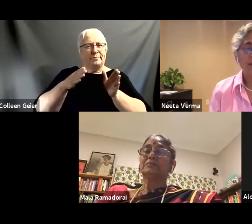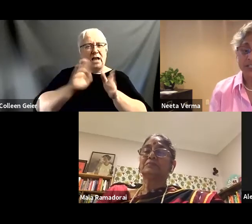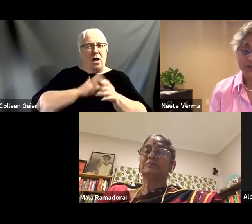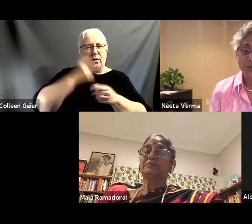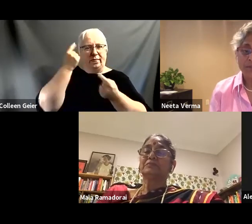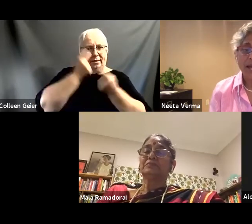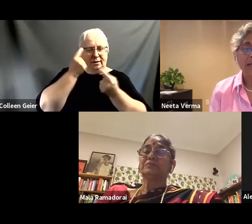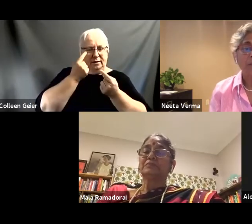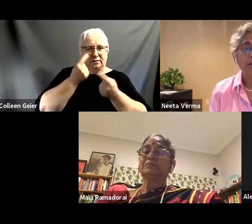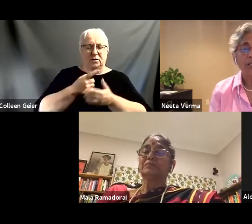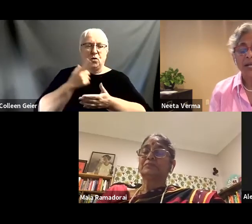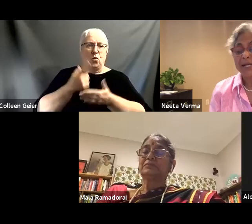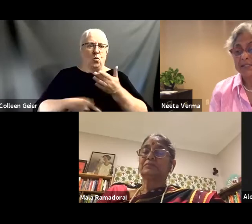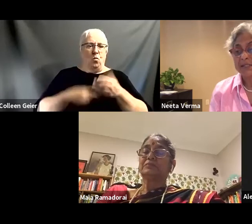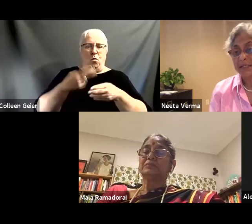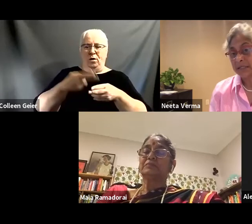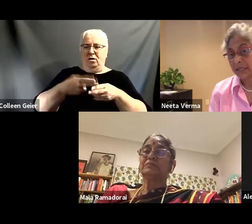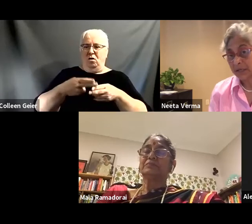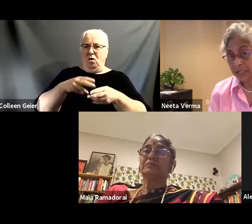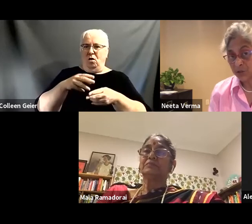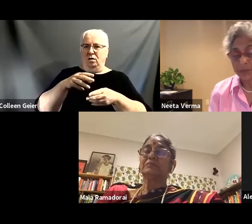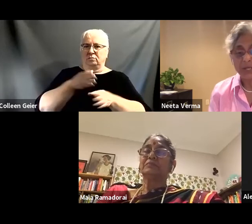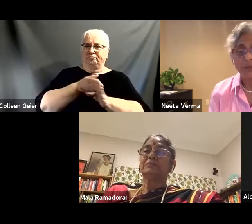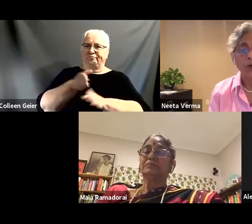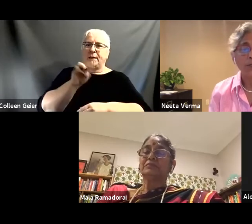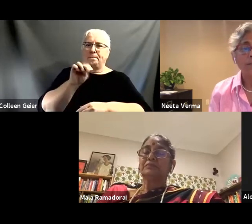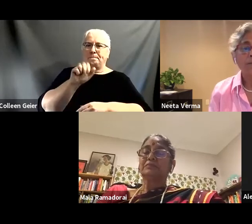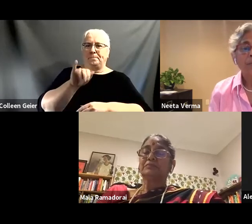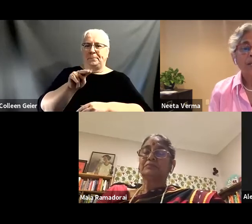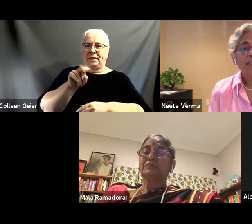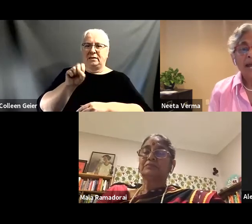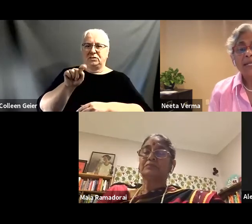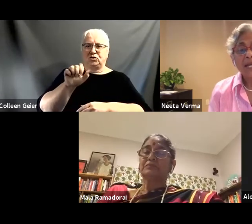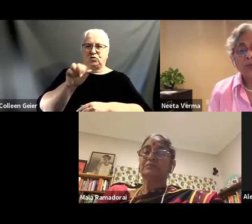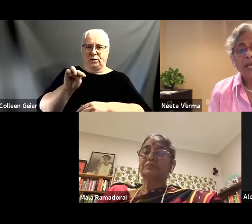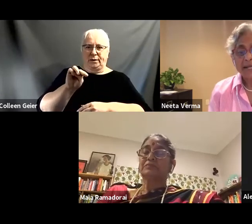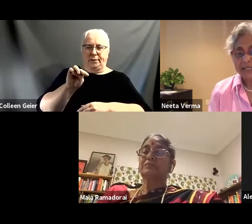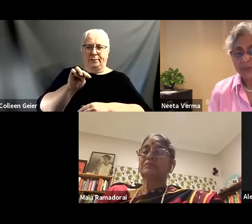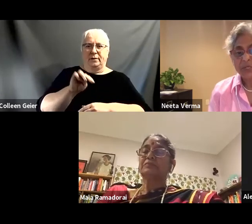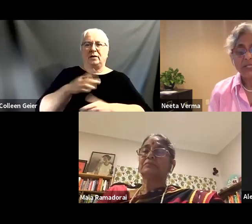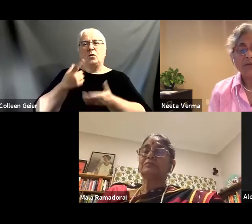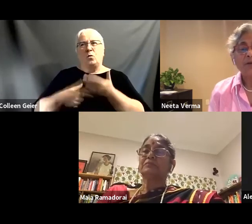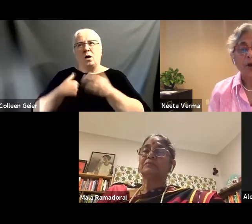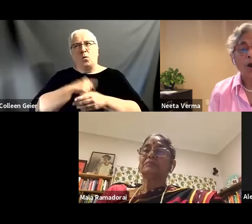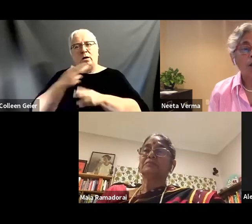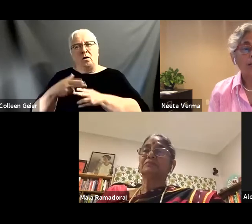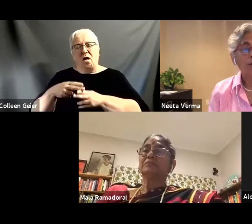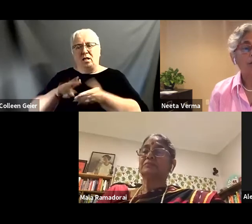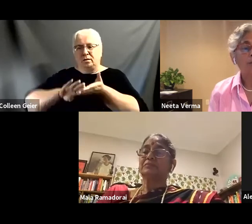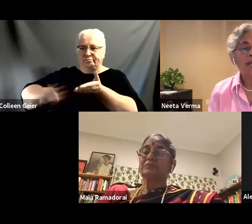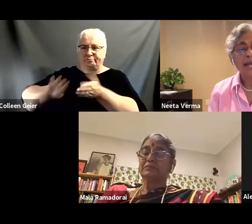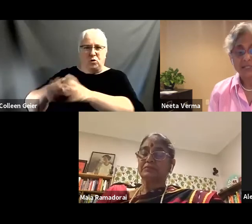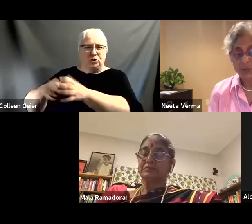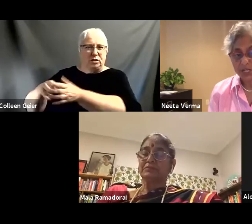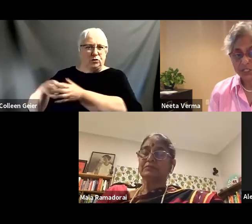of mainstream and the marginalized is extremely important. That equal accessibility for all cannot